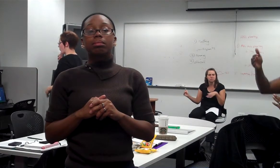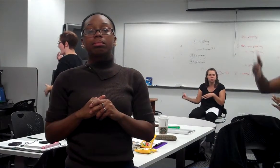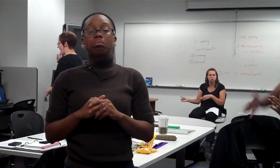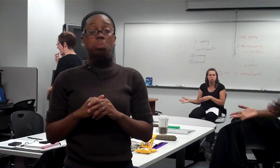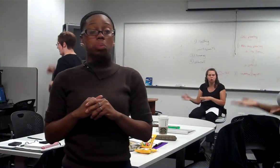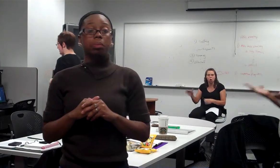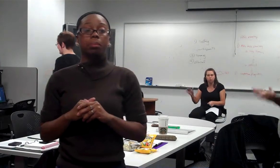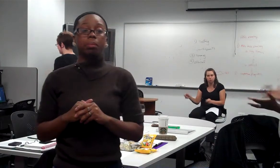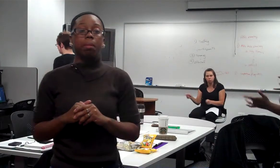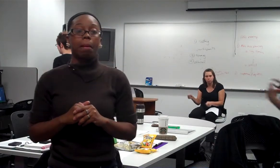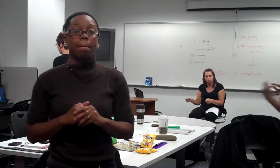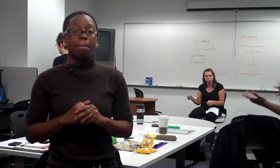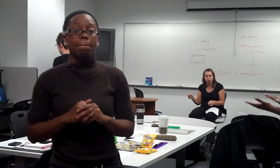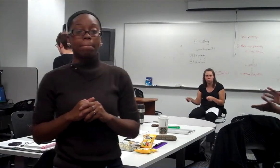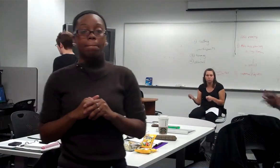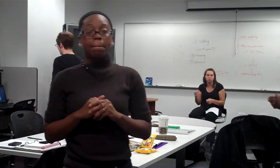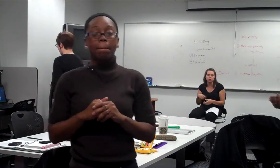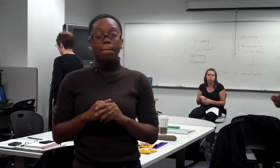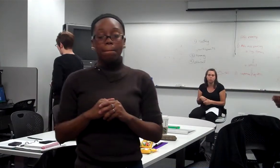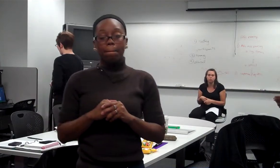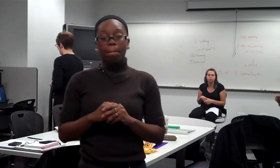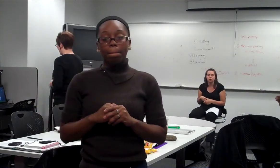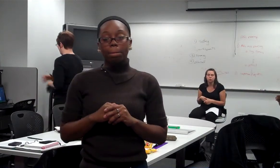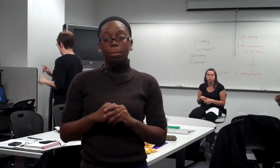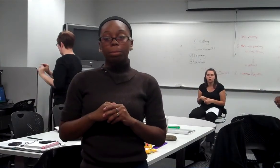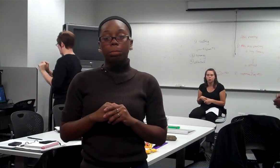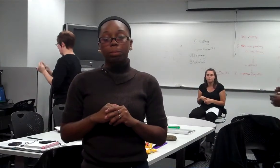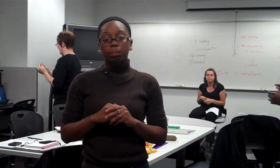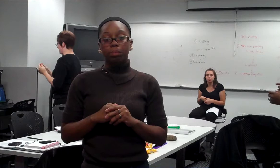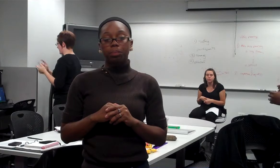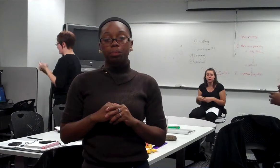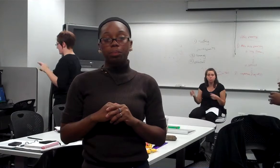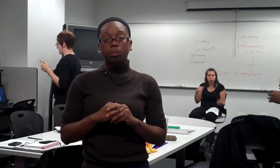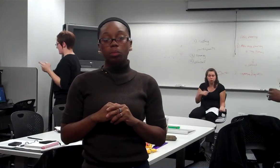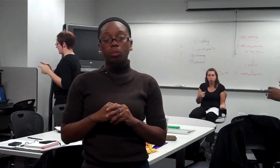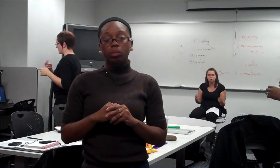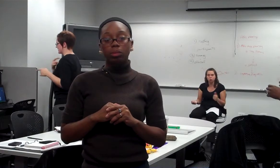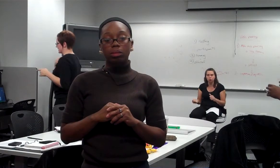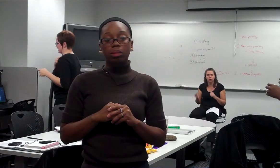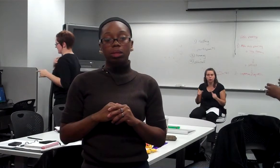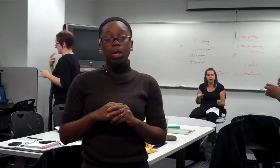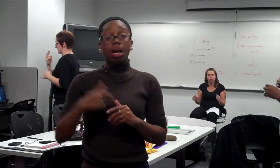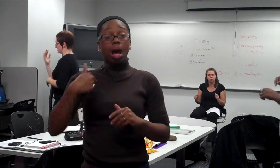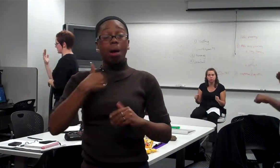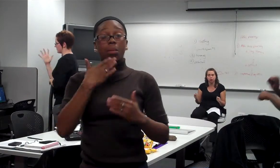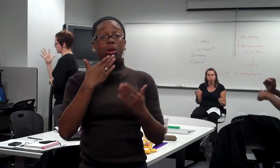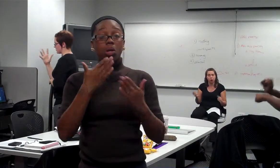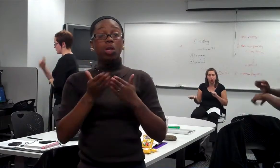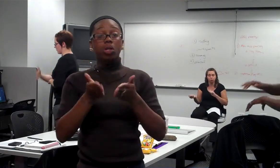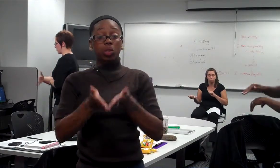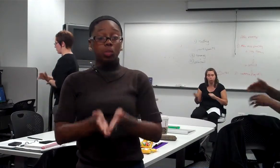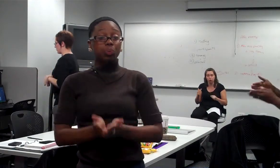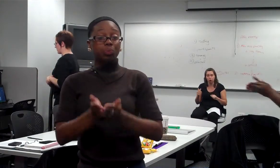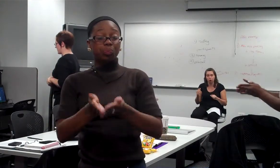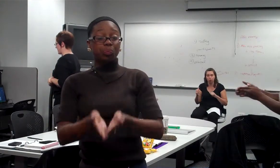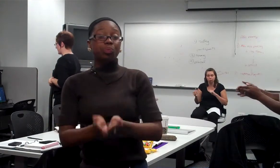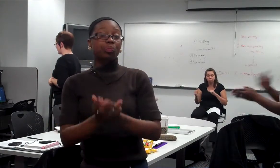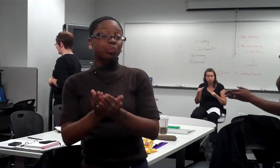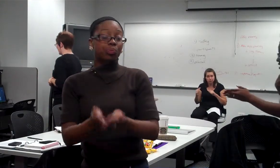stuck on a log, but they were able to rock themselves off. And I'm a pretty good canoeer, and Kevin was like, wow, you really are a